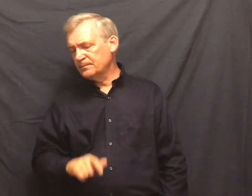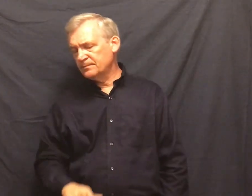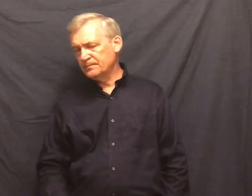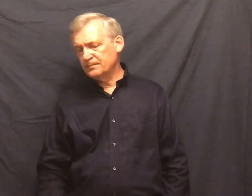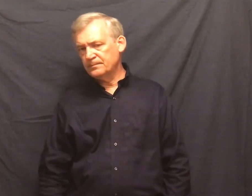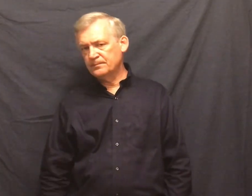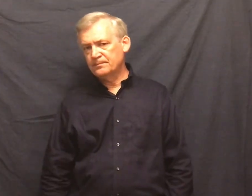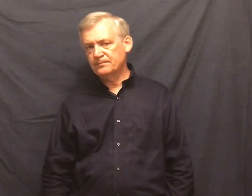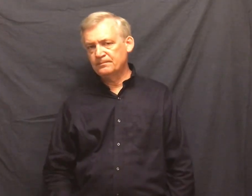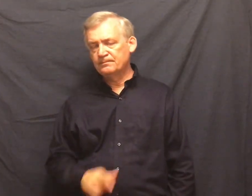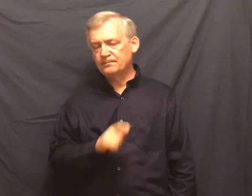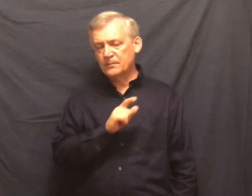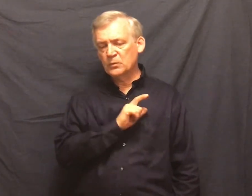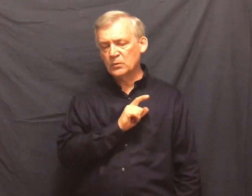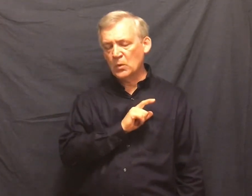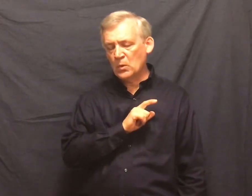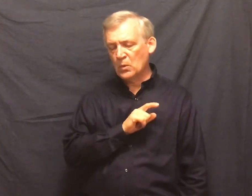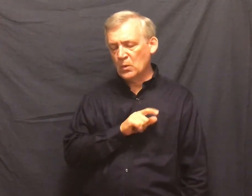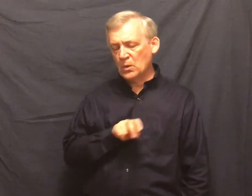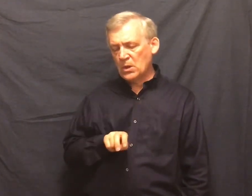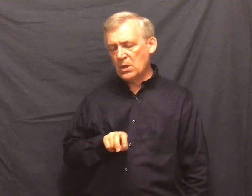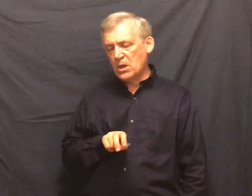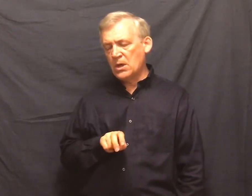George let himself be helped to his feet.